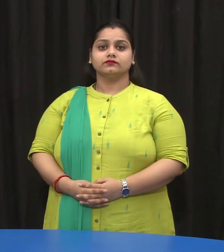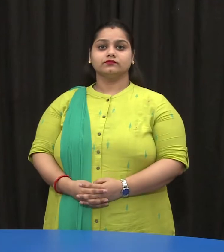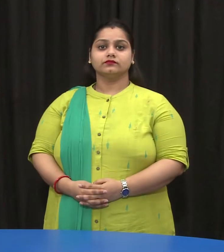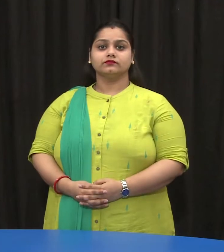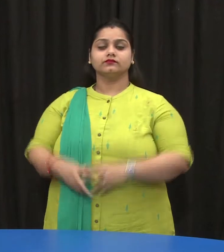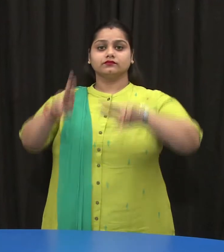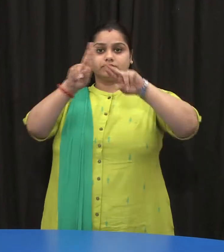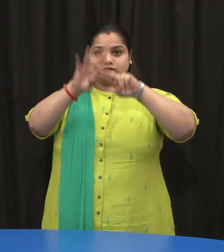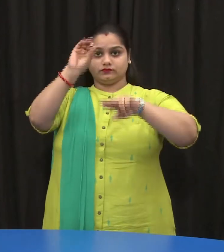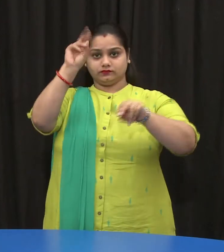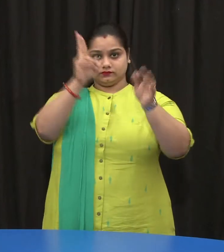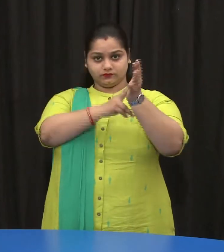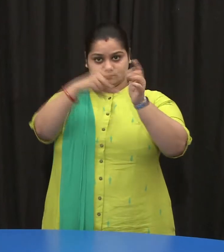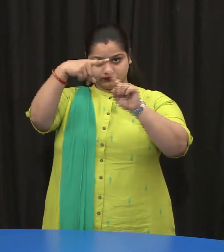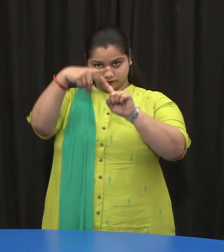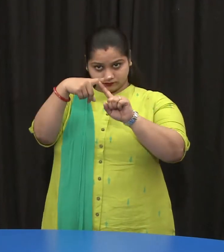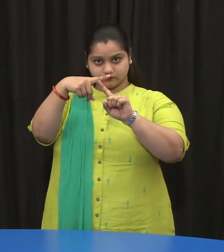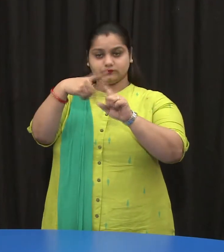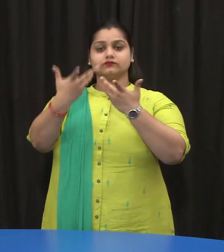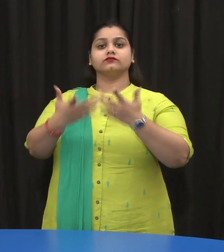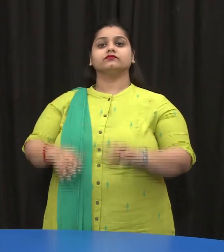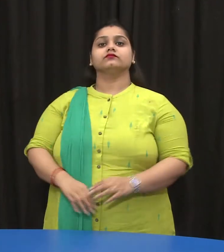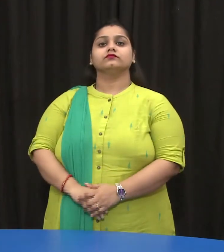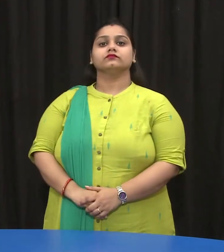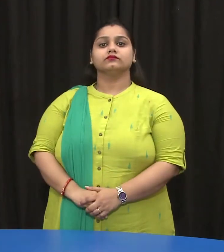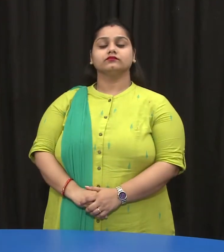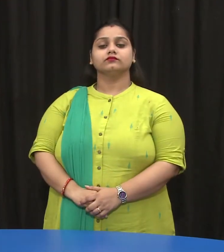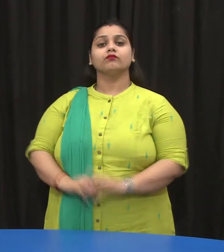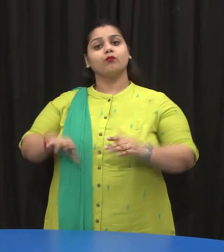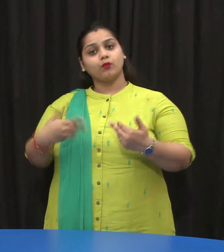fonts and font sizes,